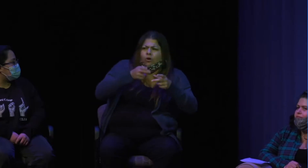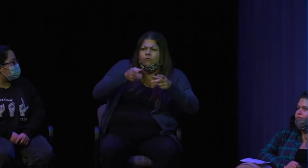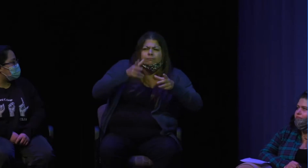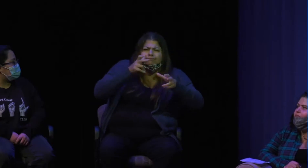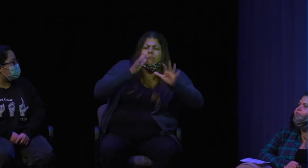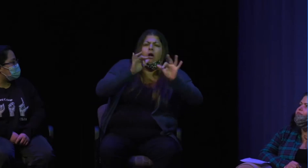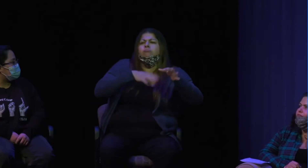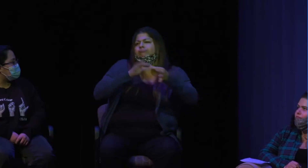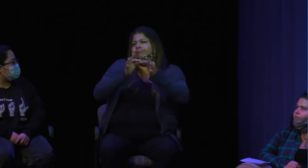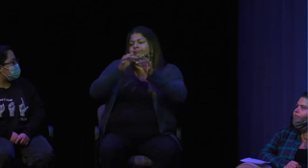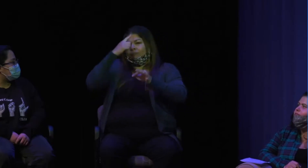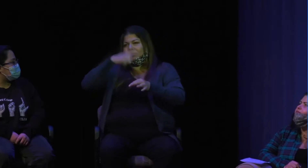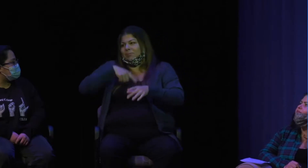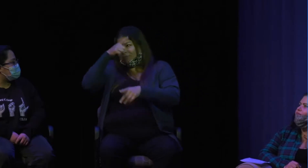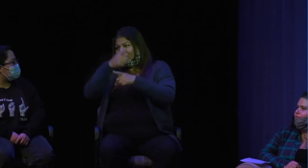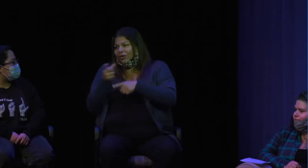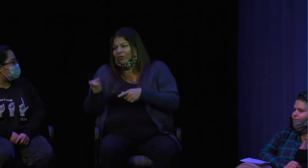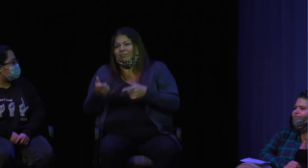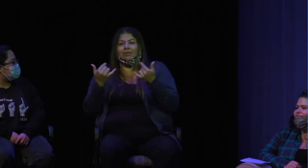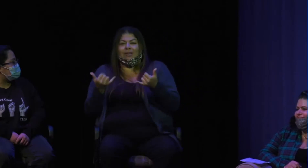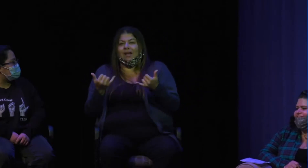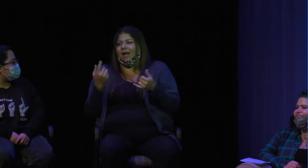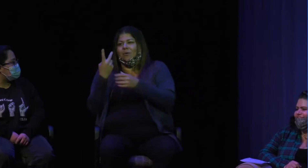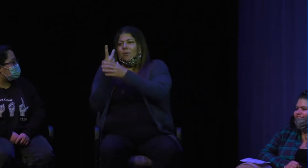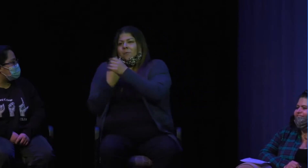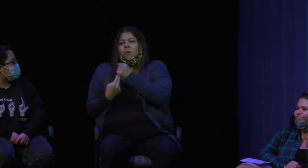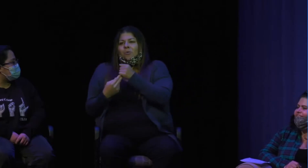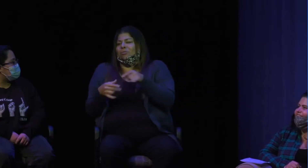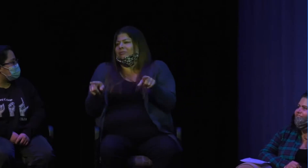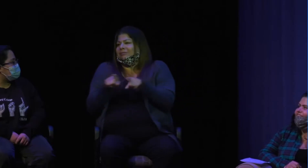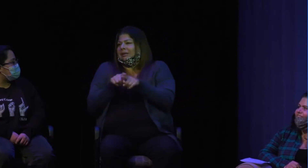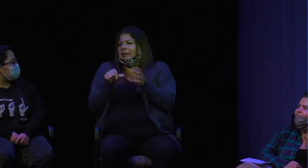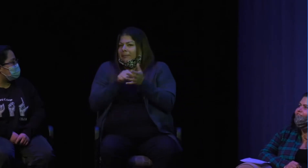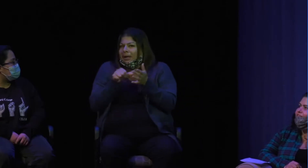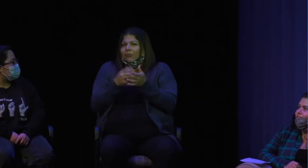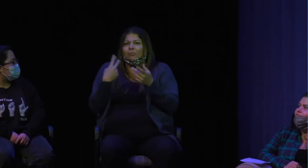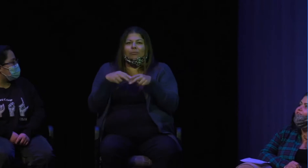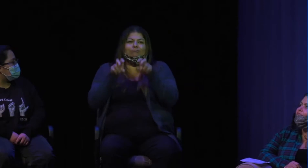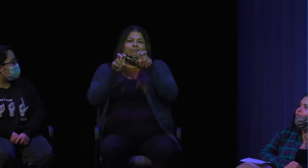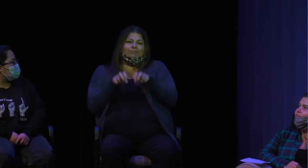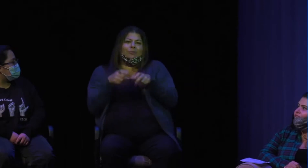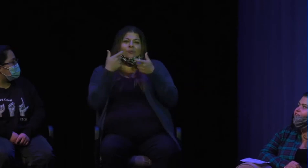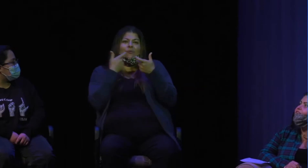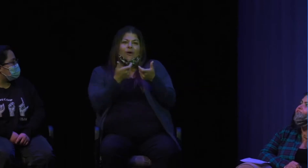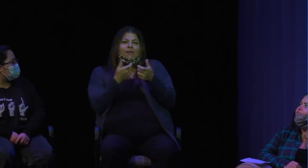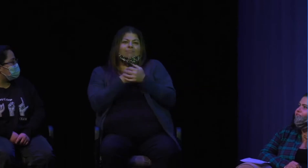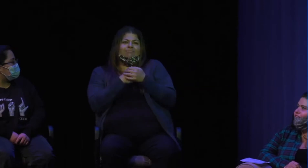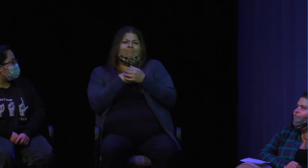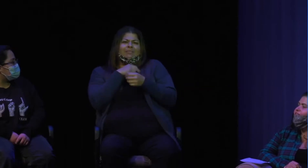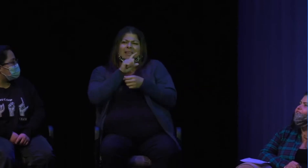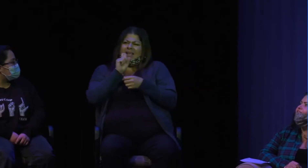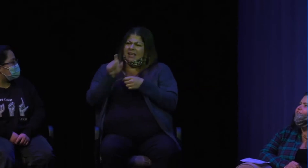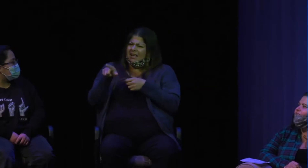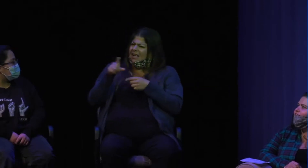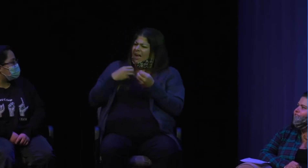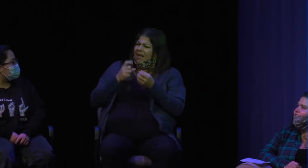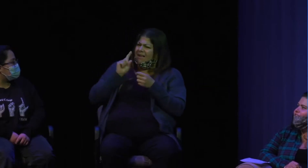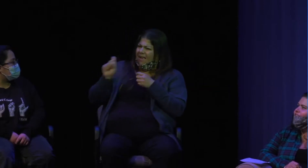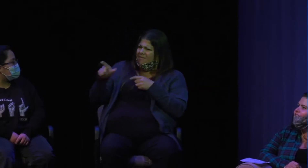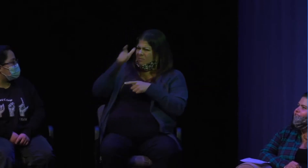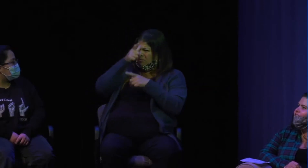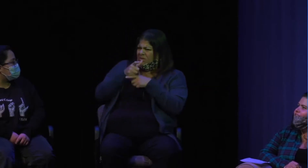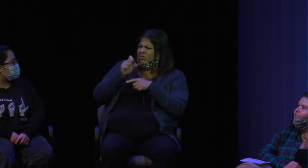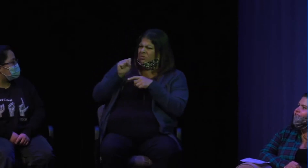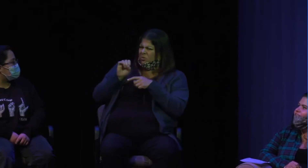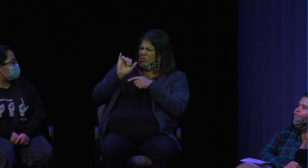has a deaf sibling too. And even in that situation where Karina finds herself interpreting for